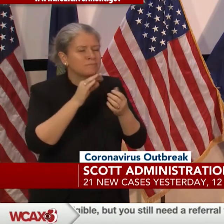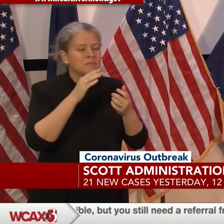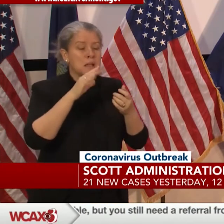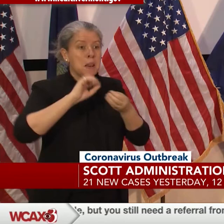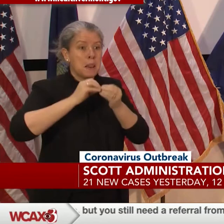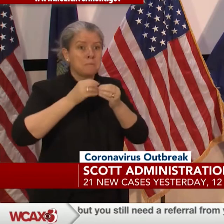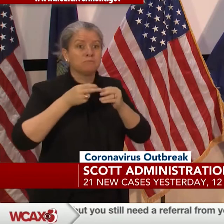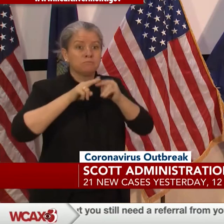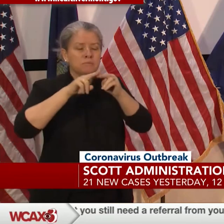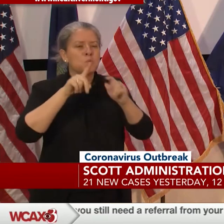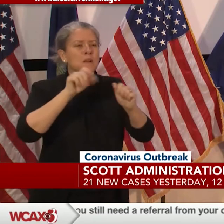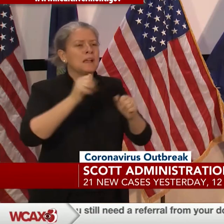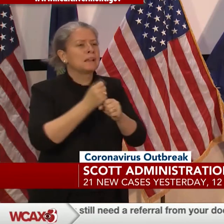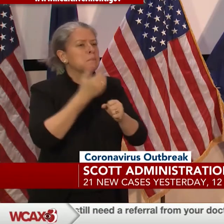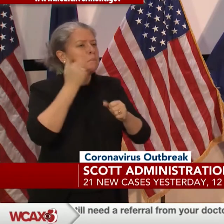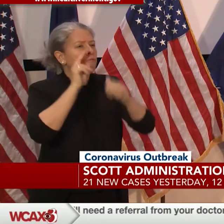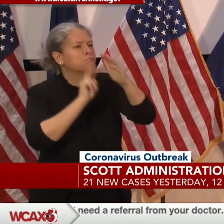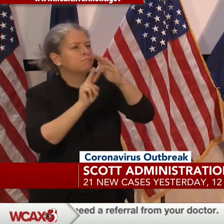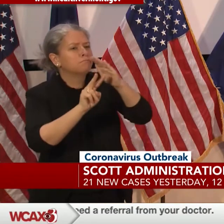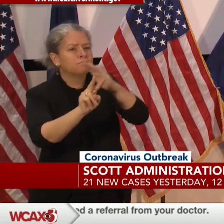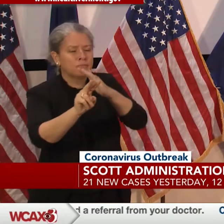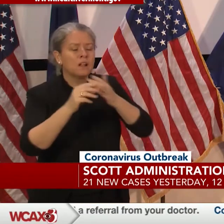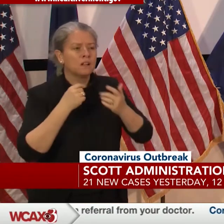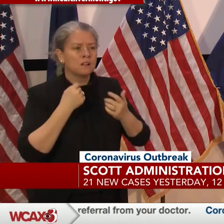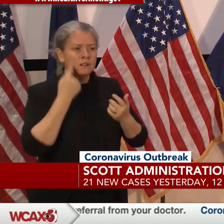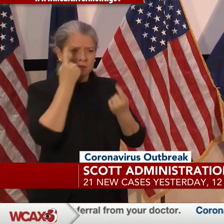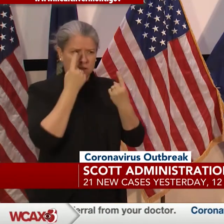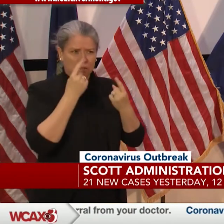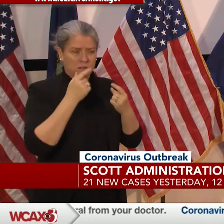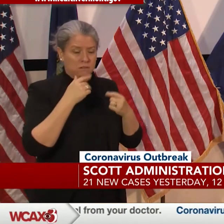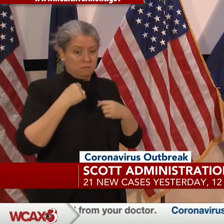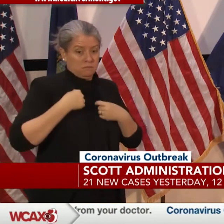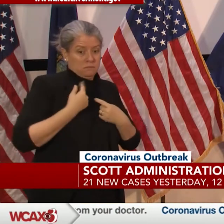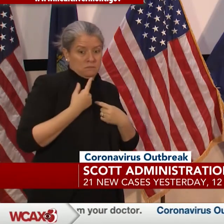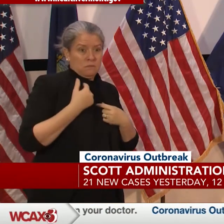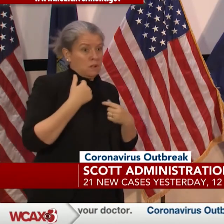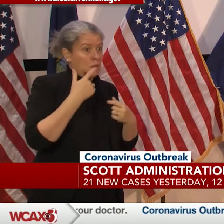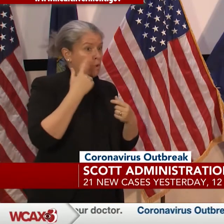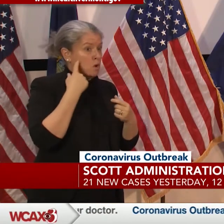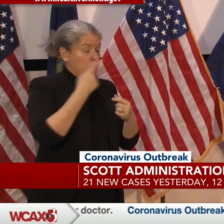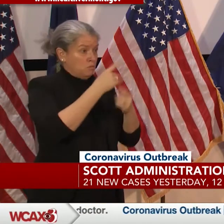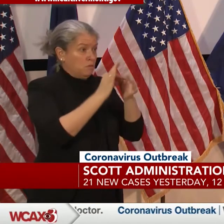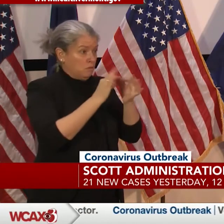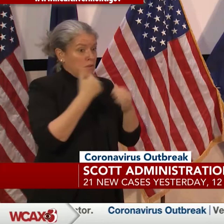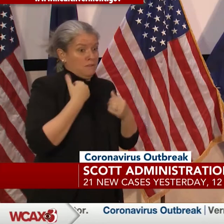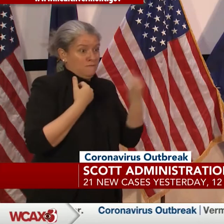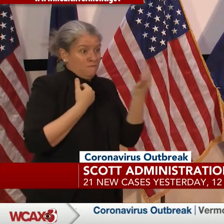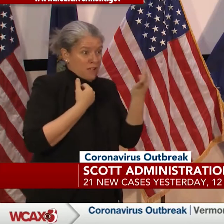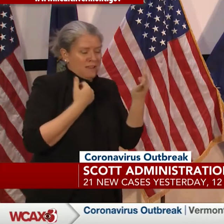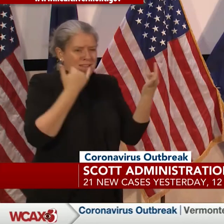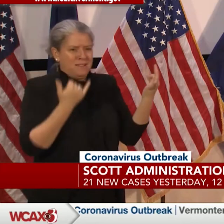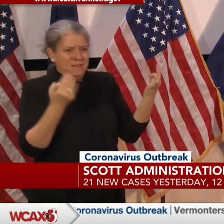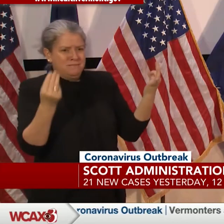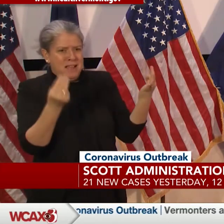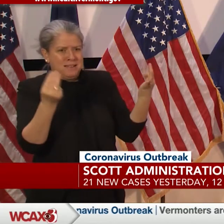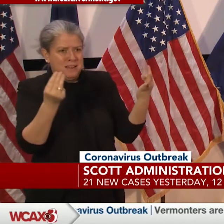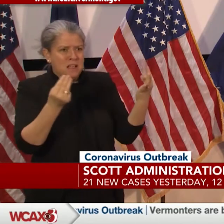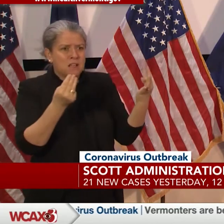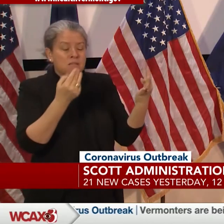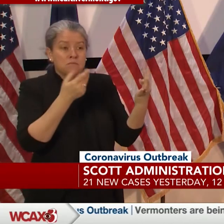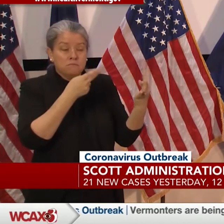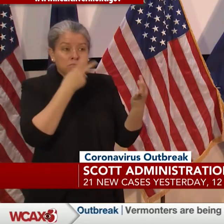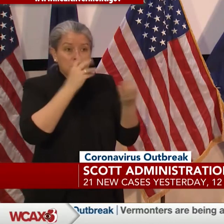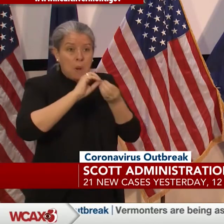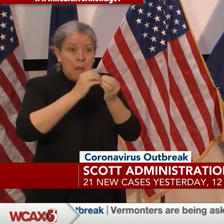the numbers increase. How has the modeling changed over the last several days, and how is the state's efforts to